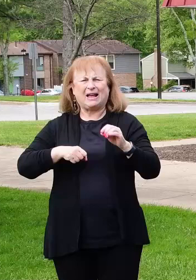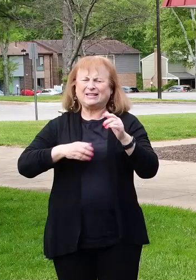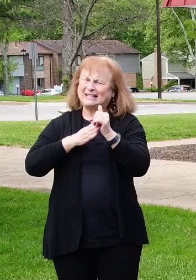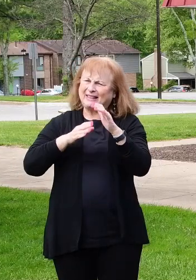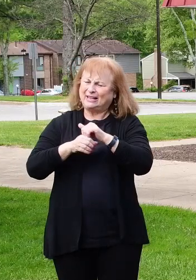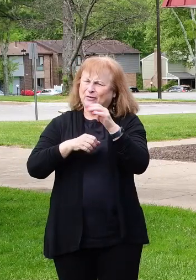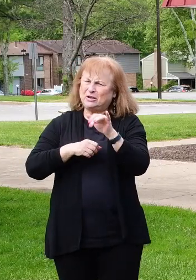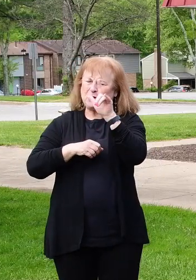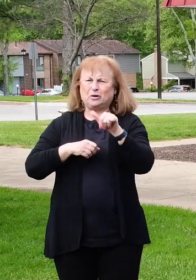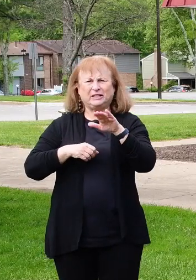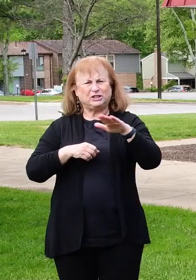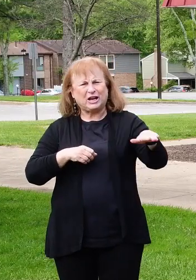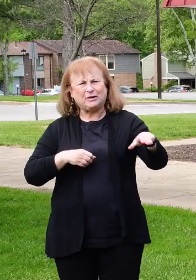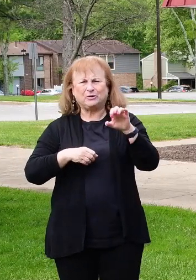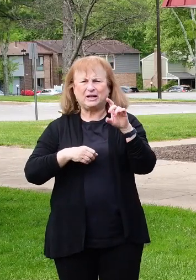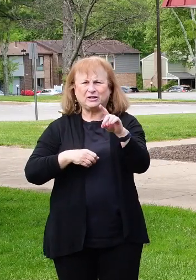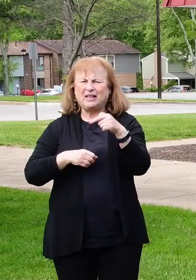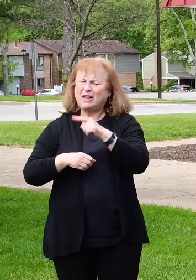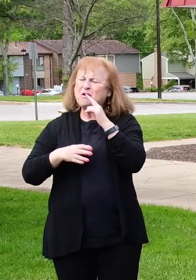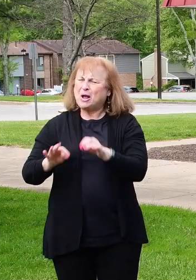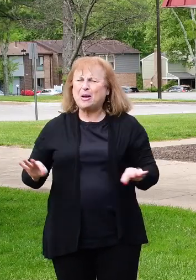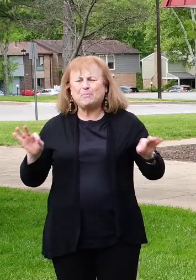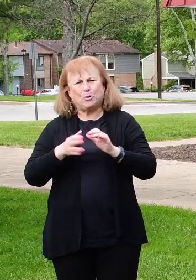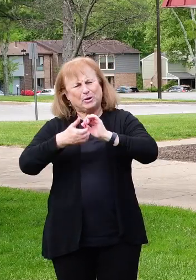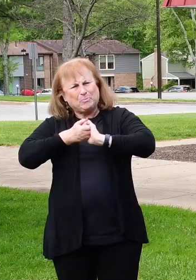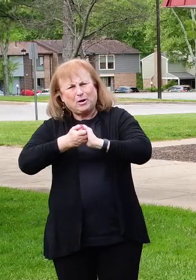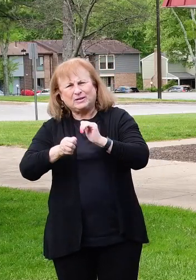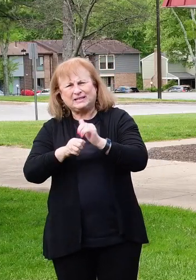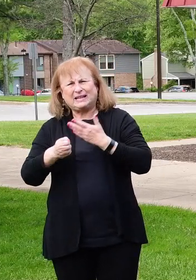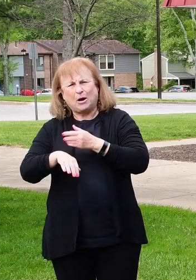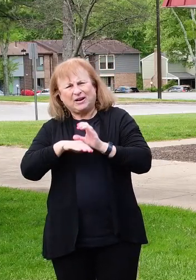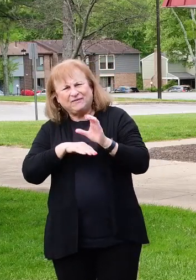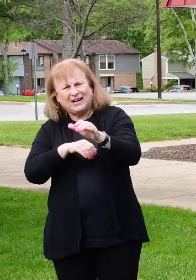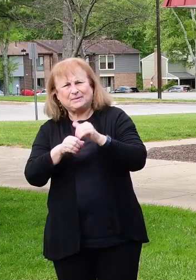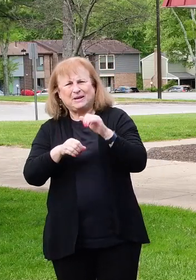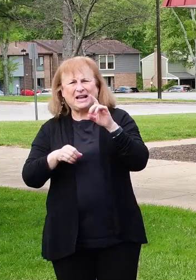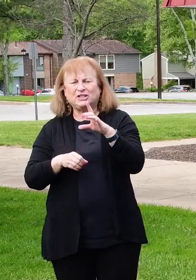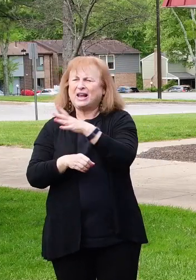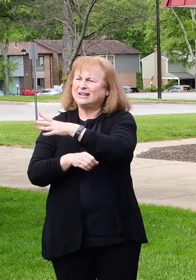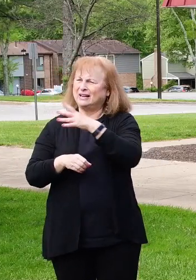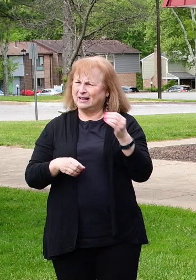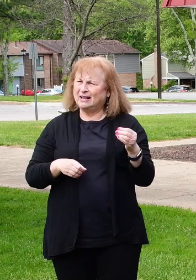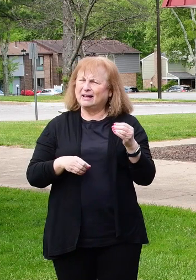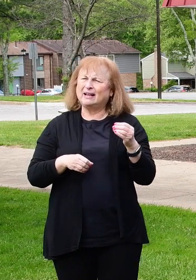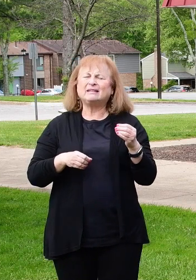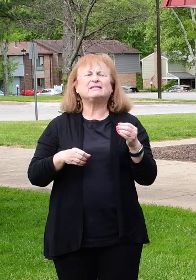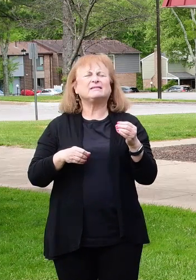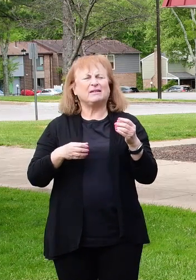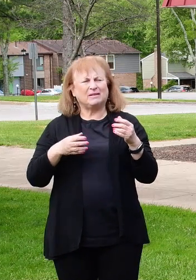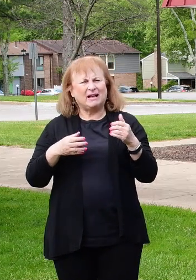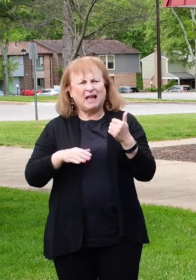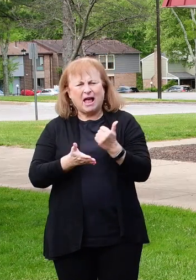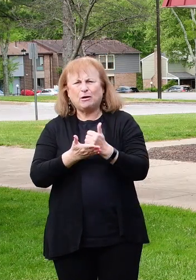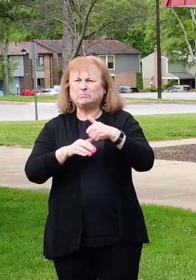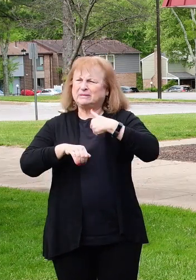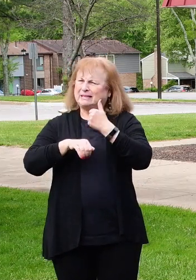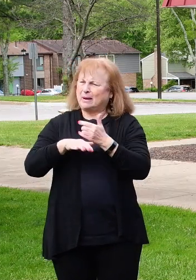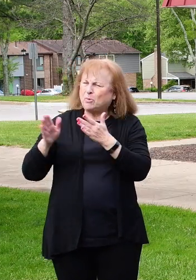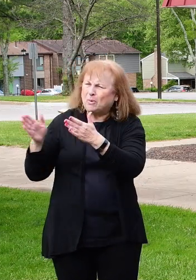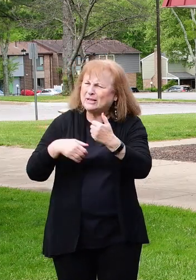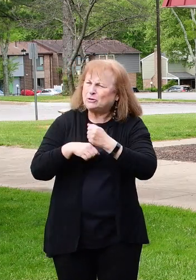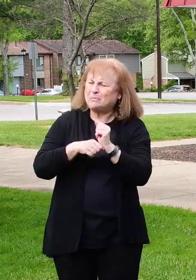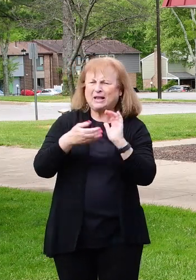early childhood education. They are important partners in our investment in education, as well as ways to make our community